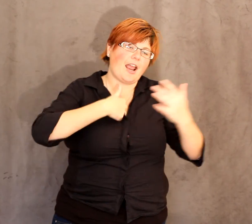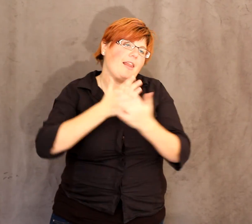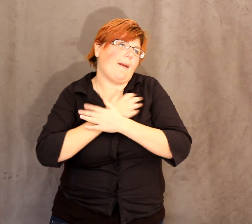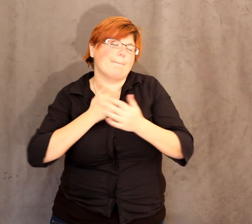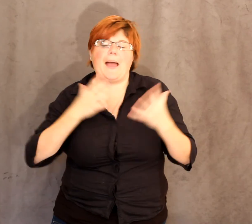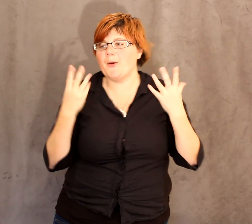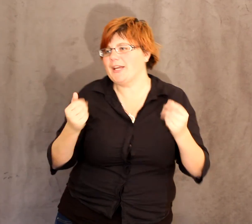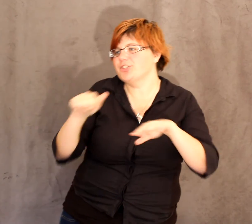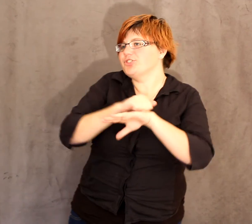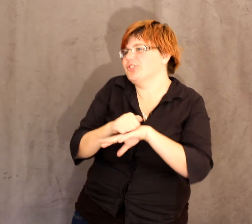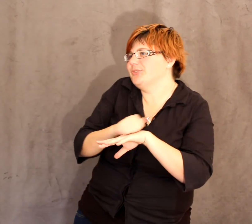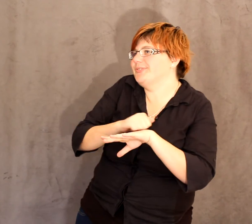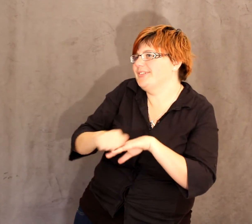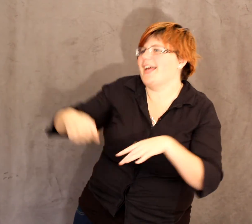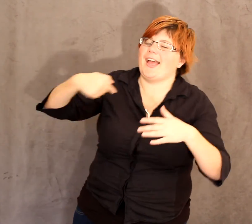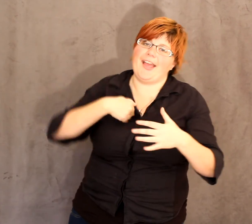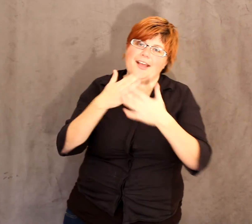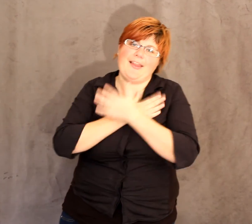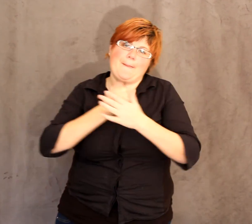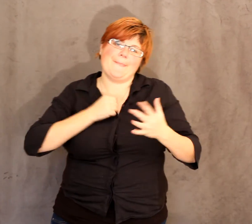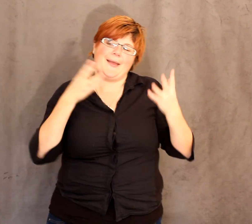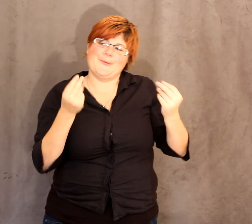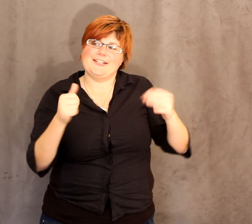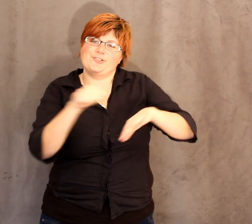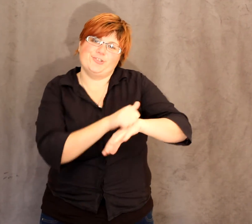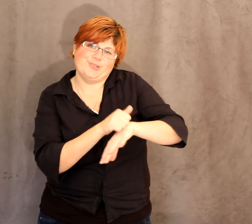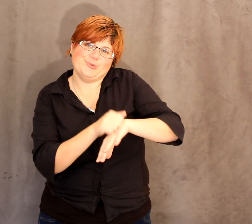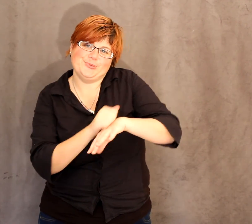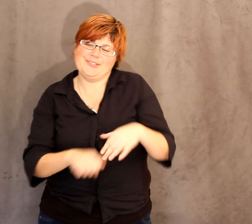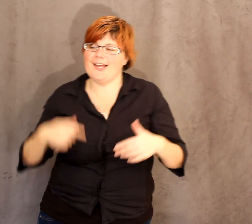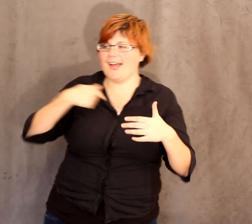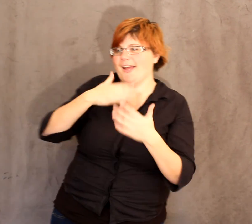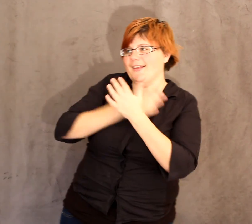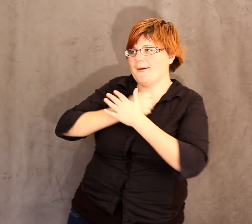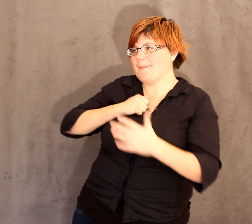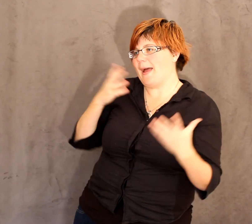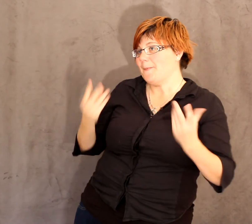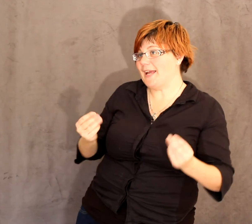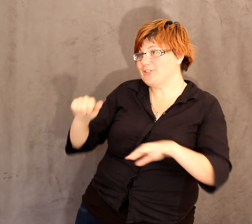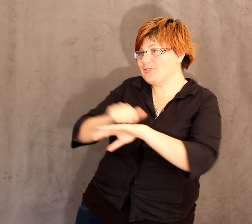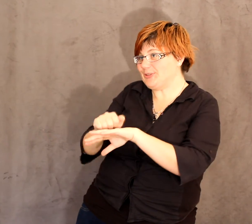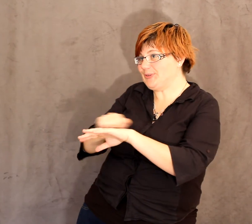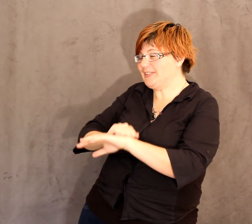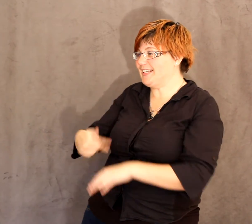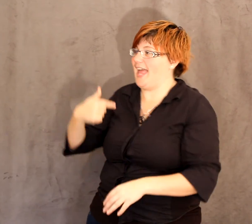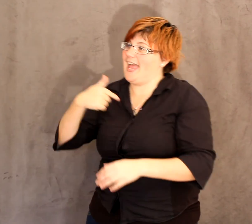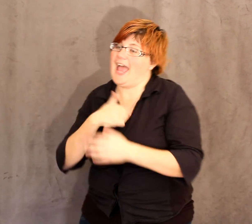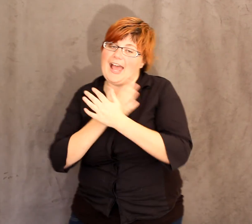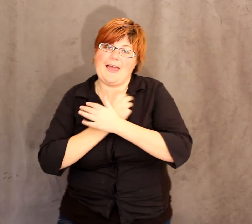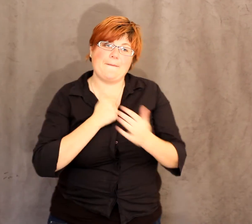I love my wet shoes. I love my wet shoes. I love my wet shoes. I love